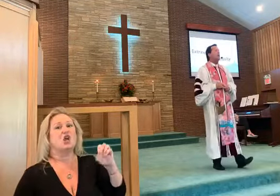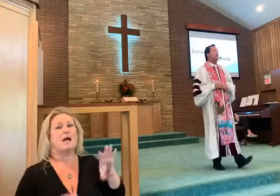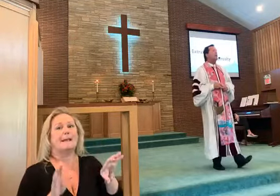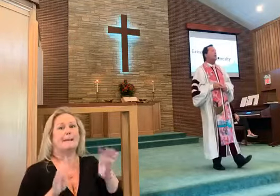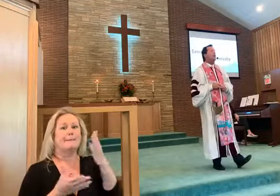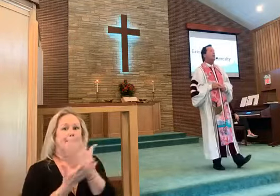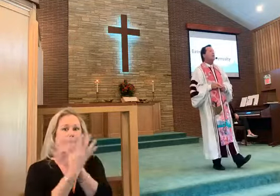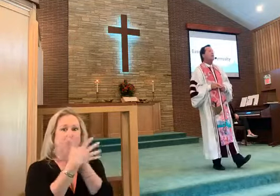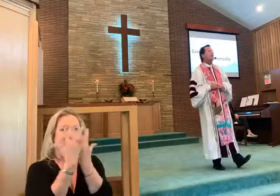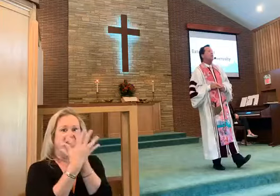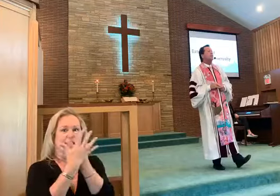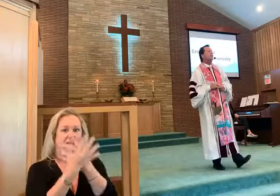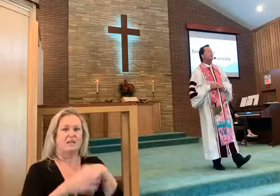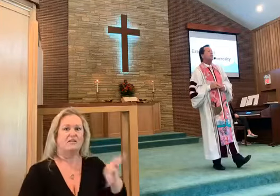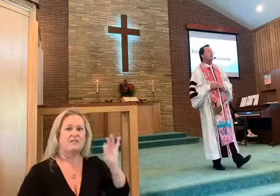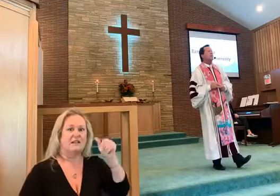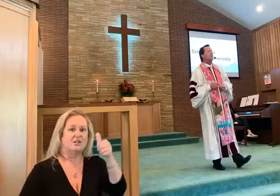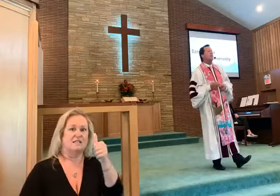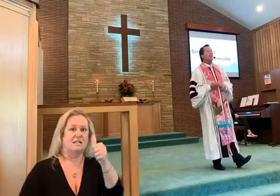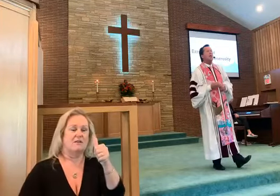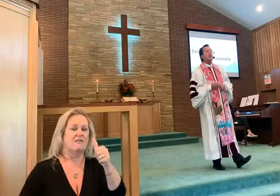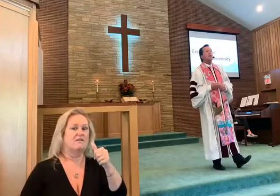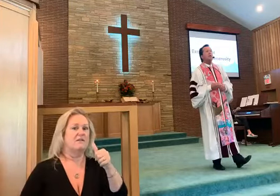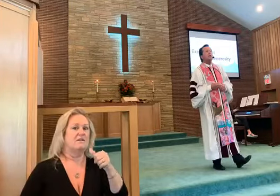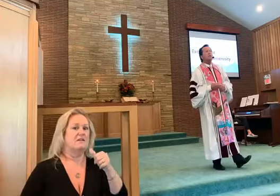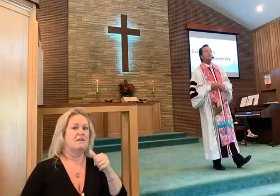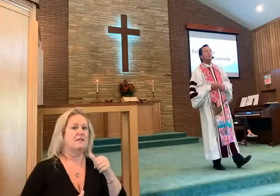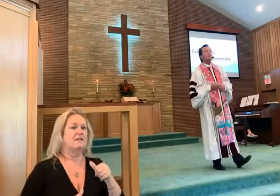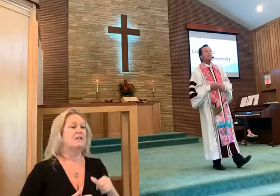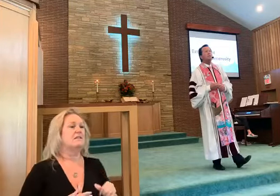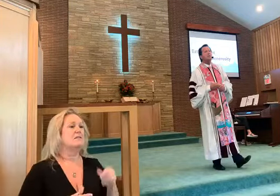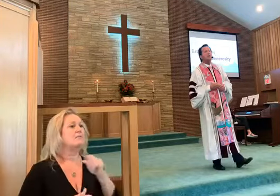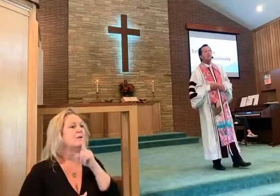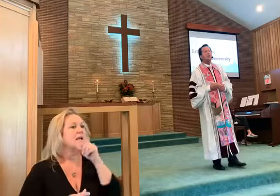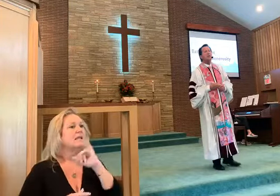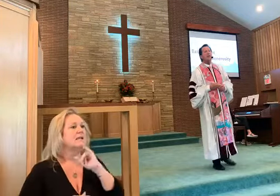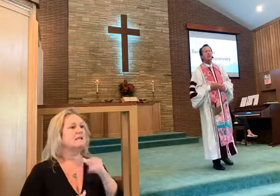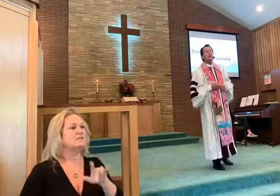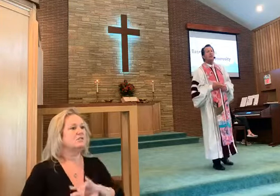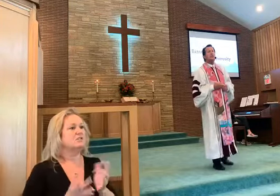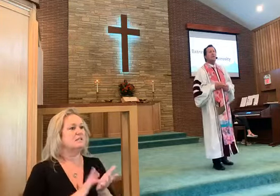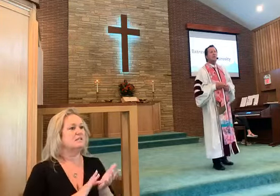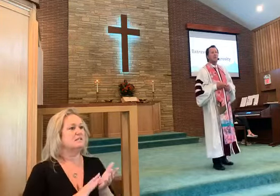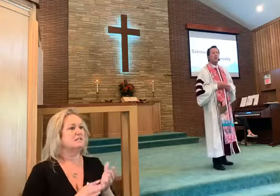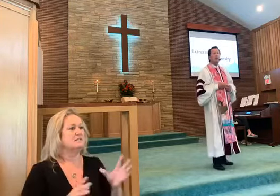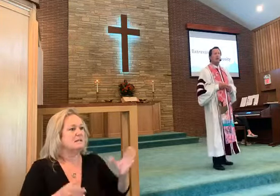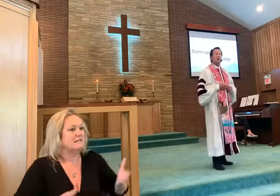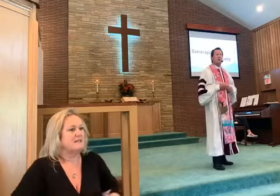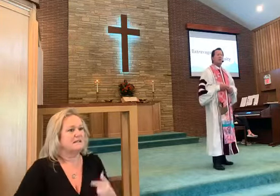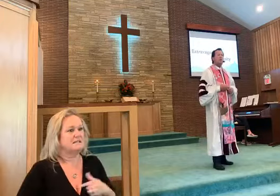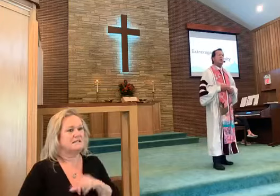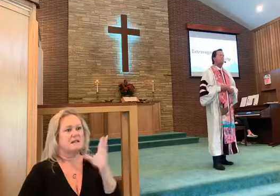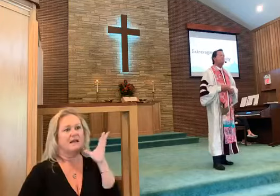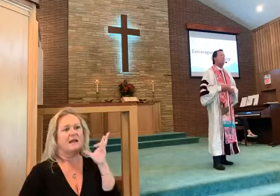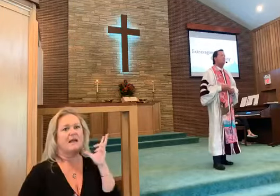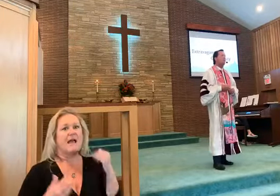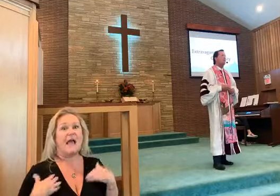But wherever you find yourself, the reality is Jesus invites us to have the ears to